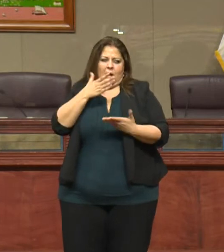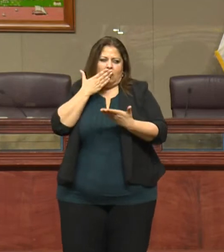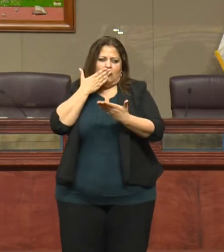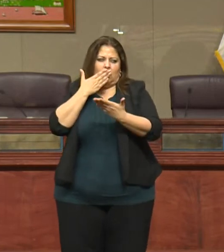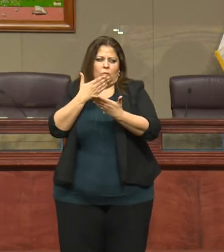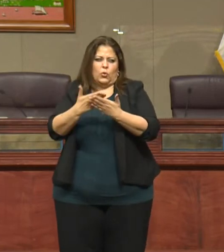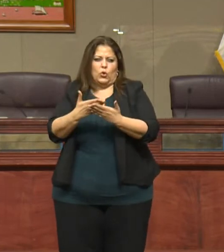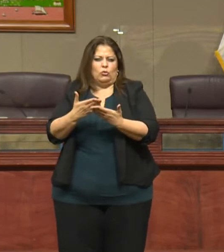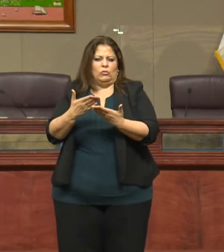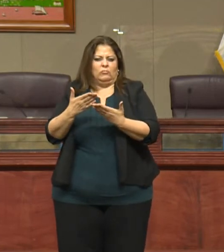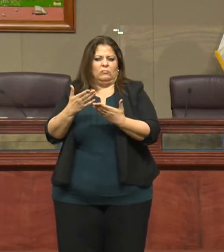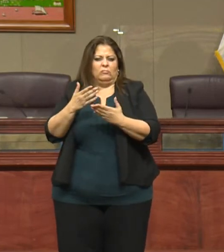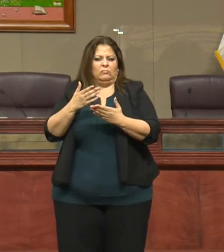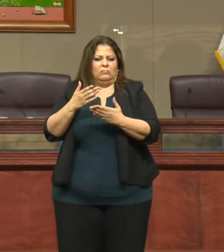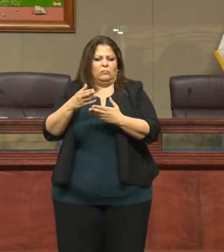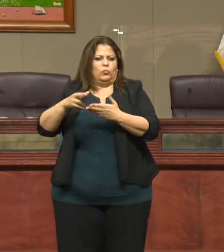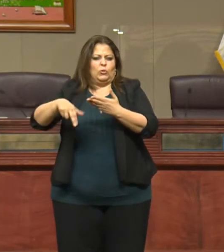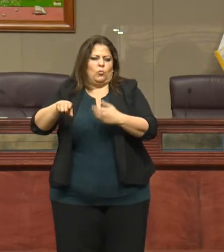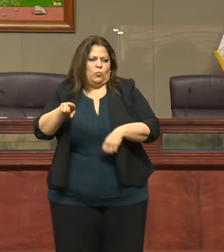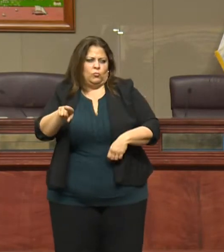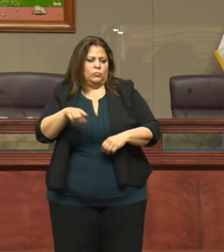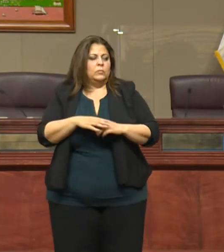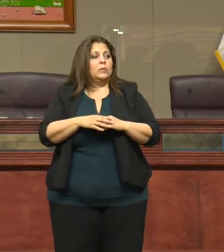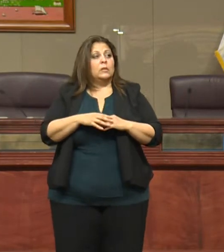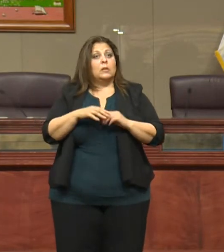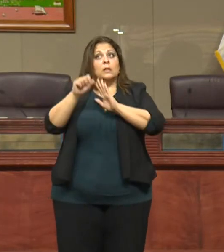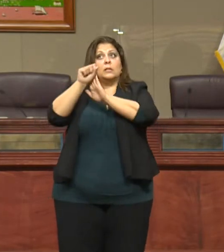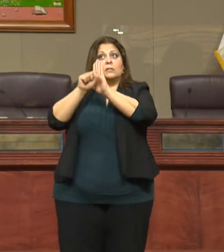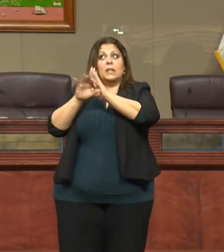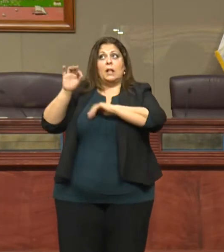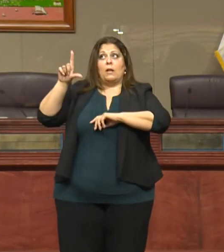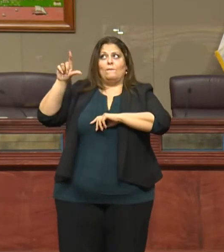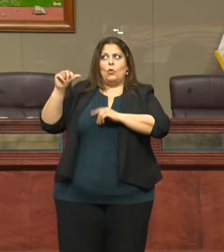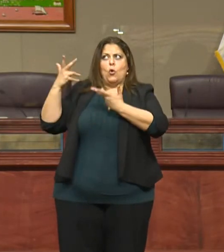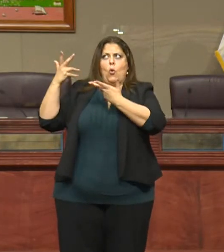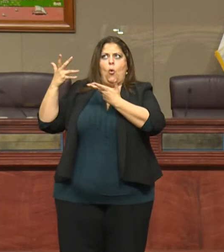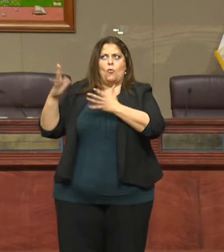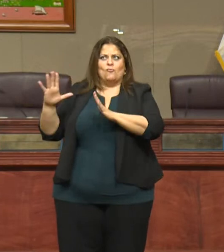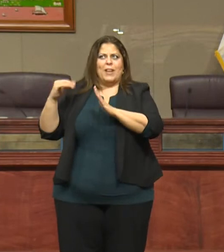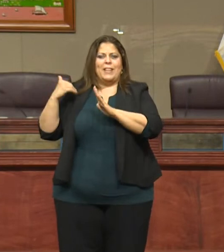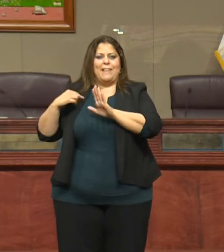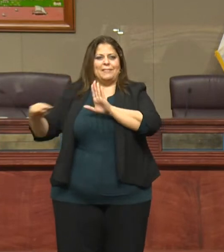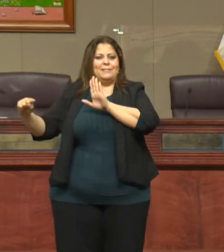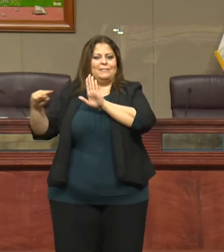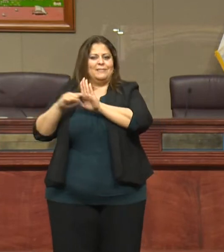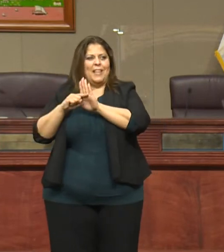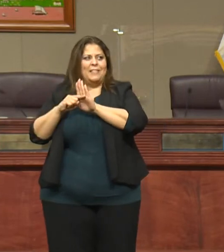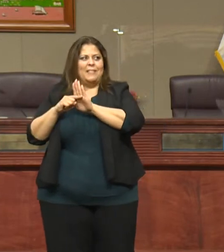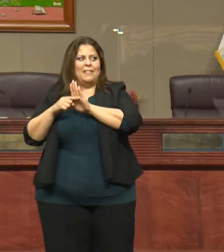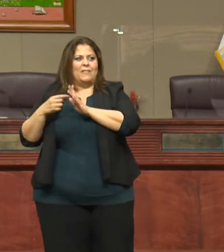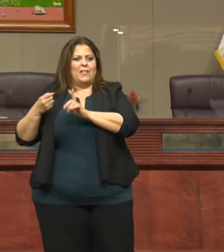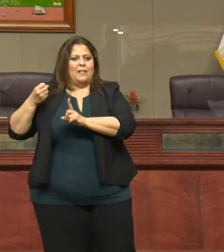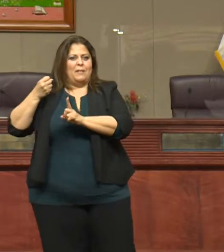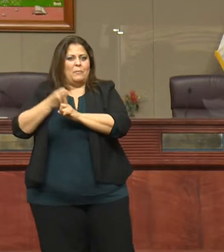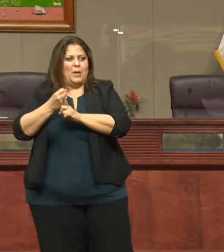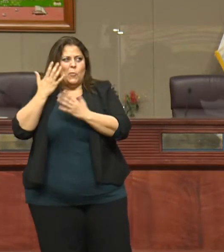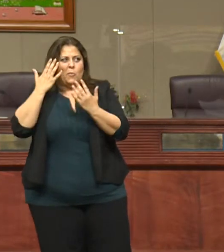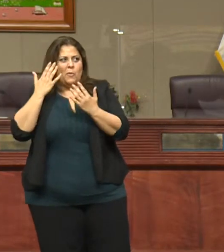There's been some criticism, obviously, in the state of Florida about the rollout of the vaccine, where some people feel that